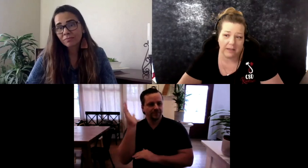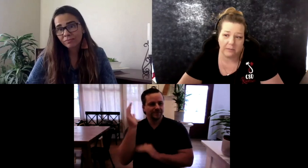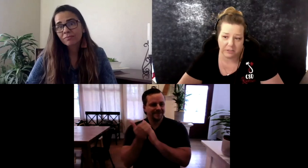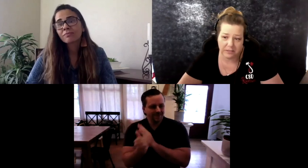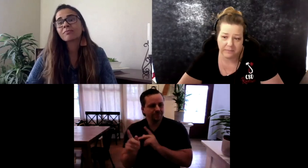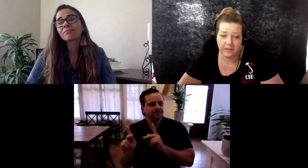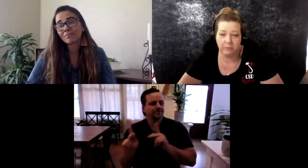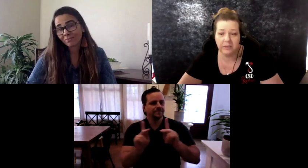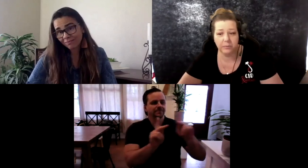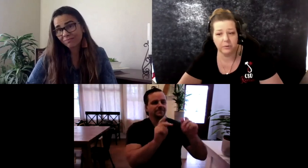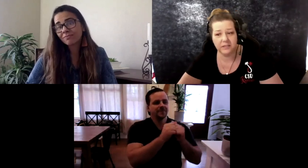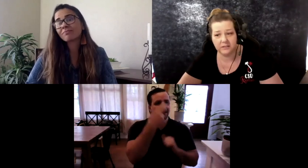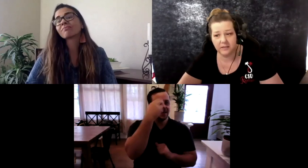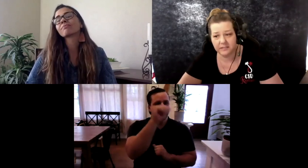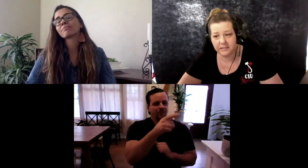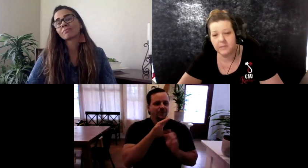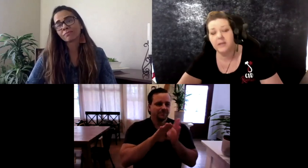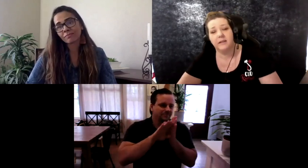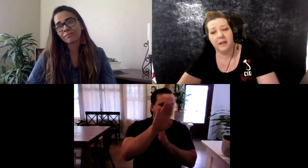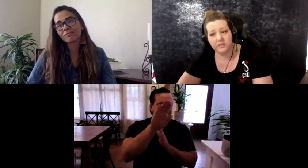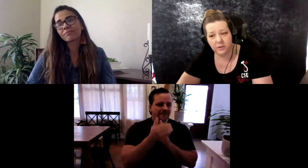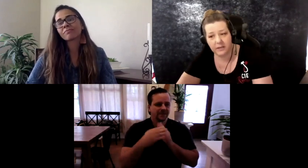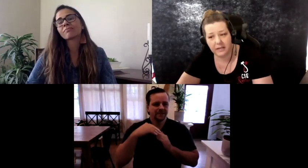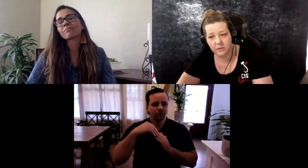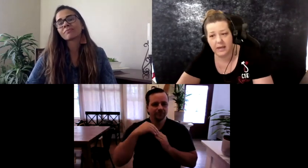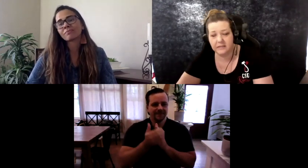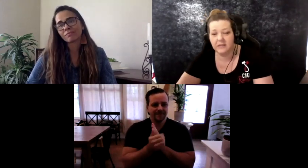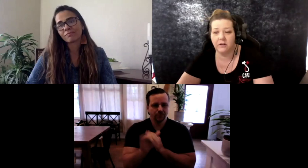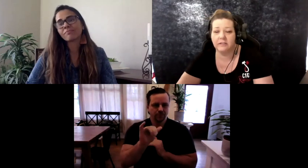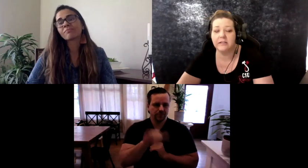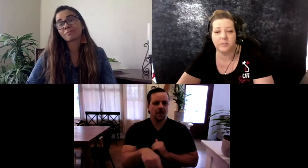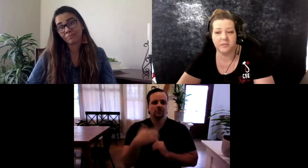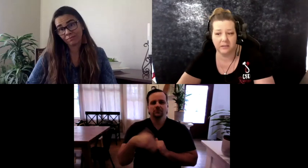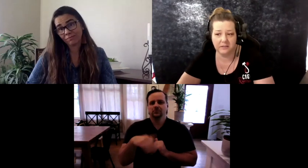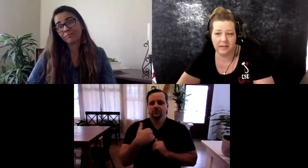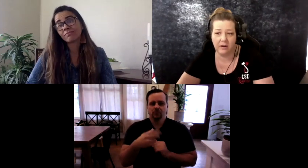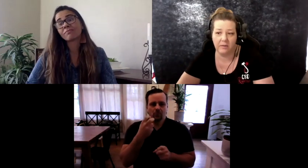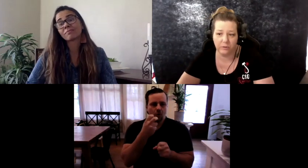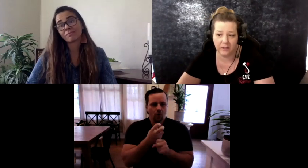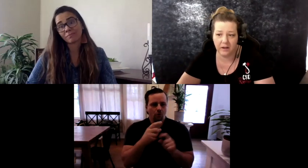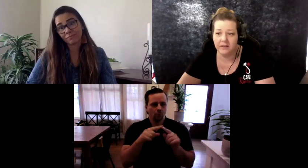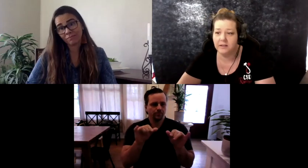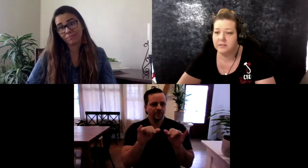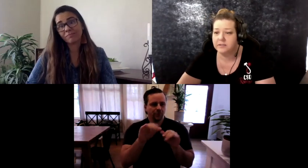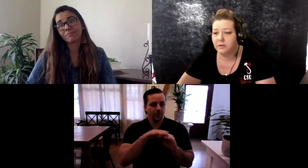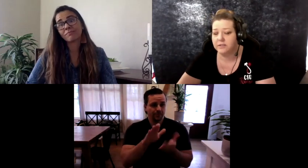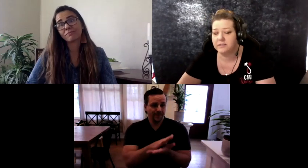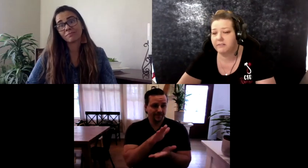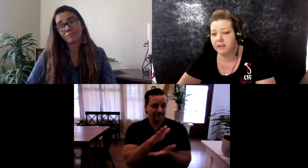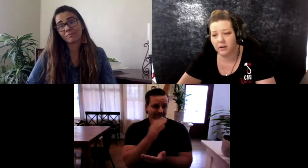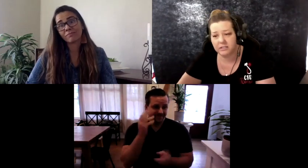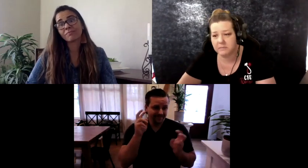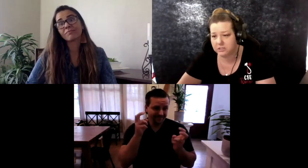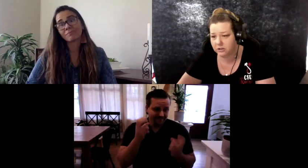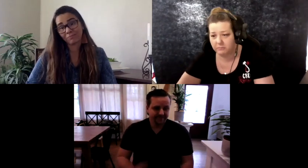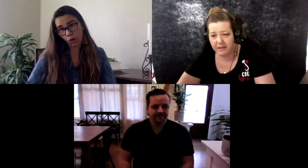for elementary, it really improves their self-esteem. The high school has their leadership skills that they are improving on. So it's definitely